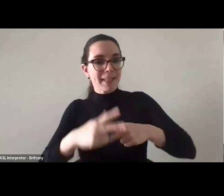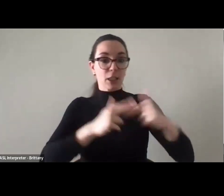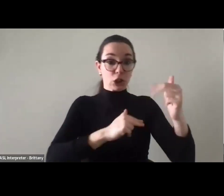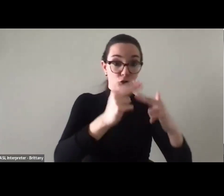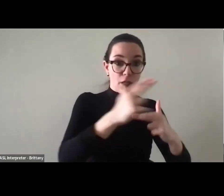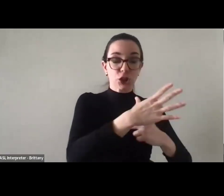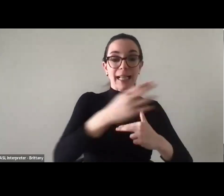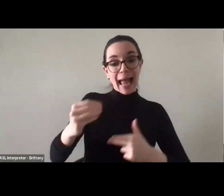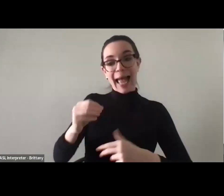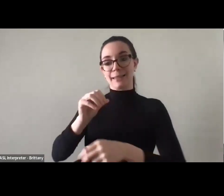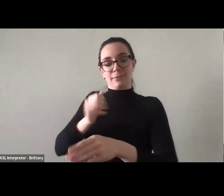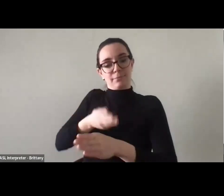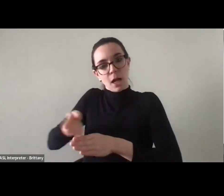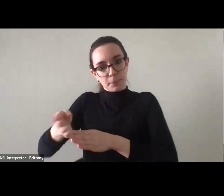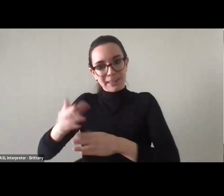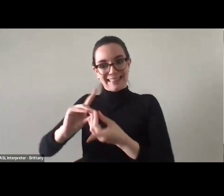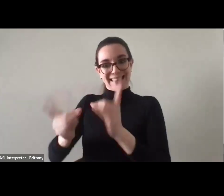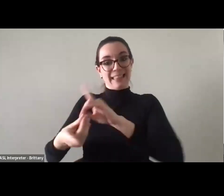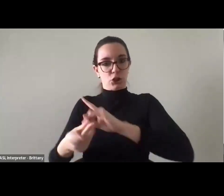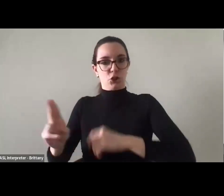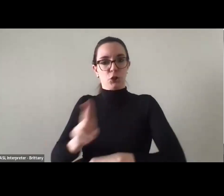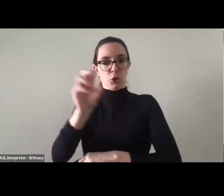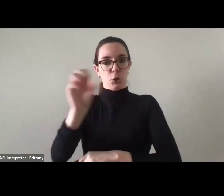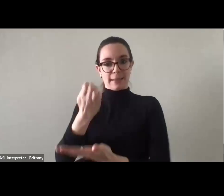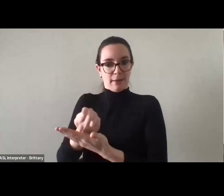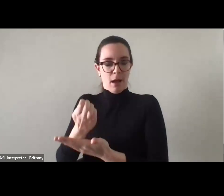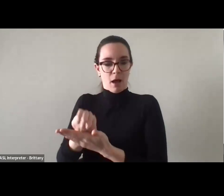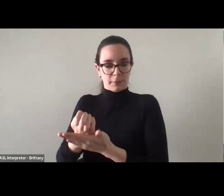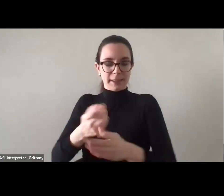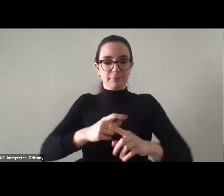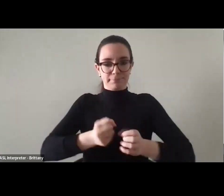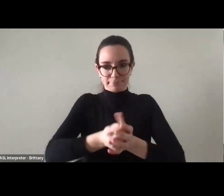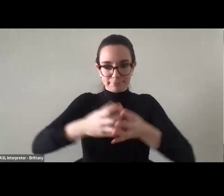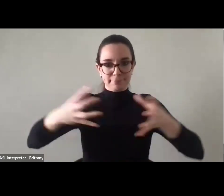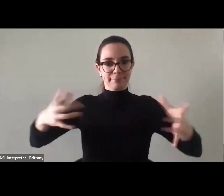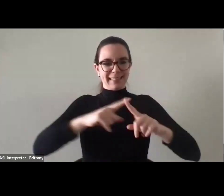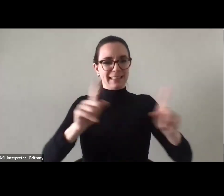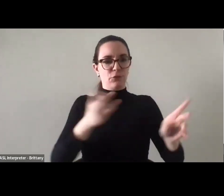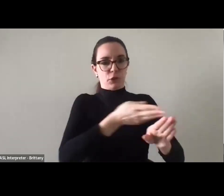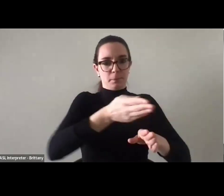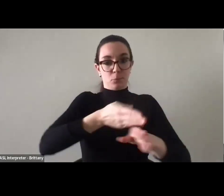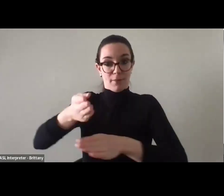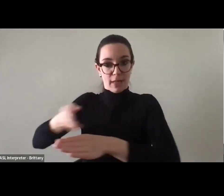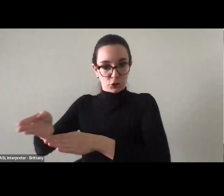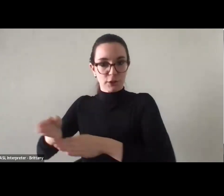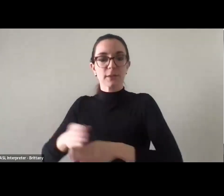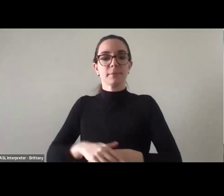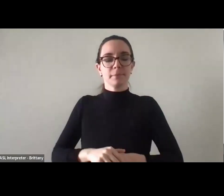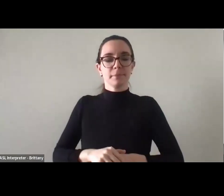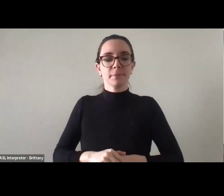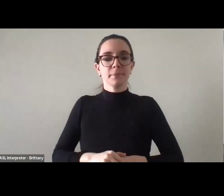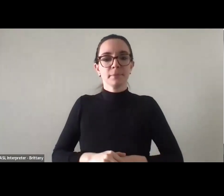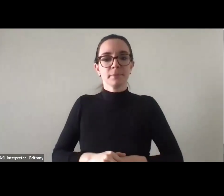in emerging fields in the digital US economy. And PIA has especially focused on the latter of these emerging areas of the